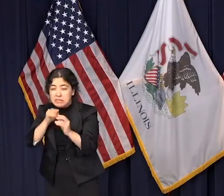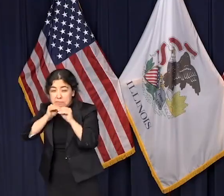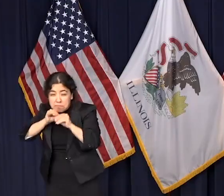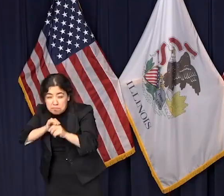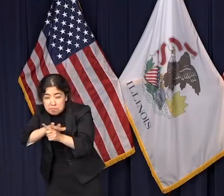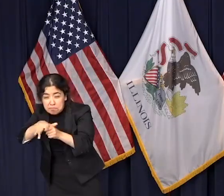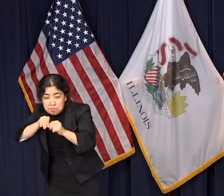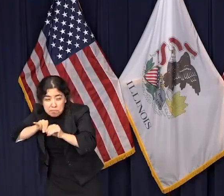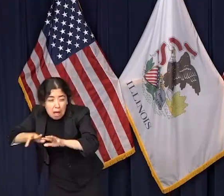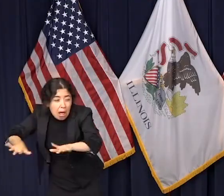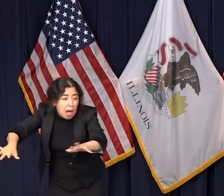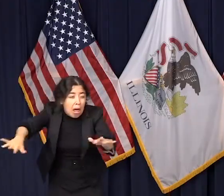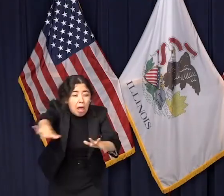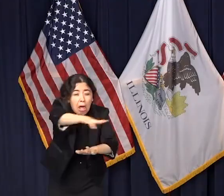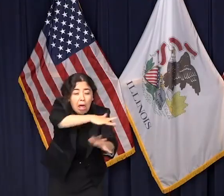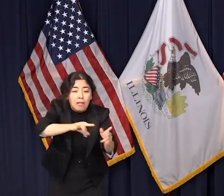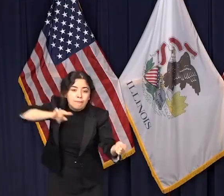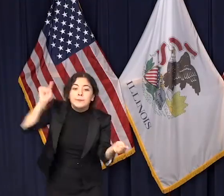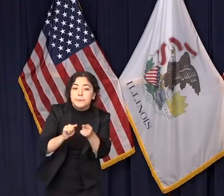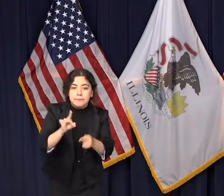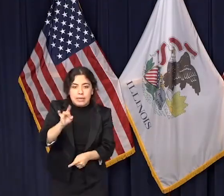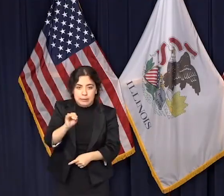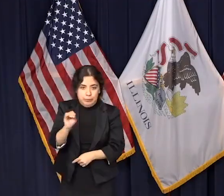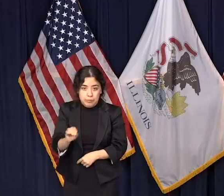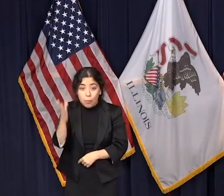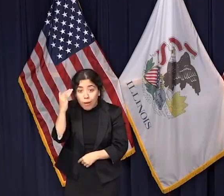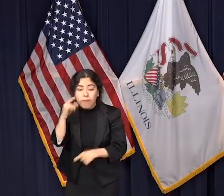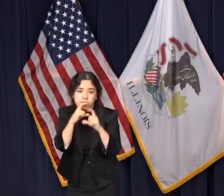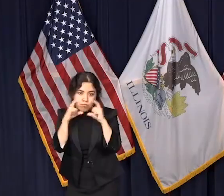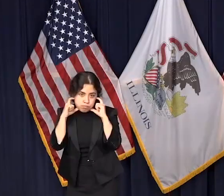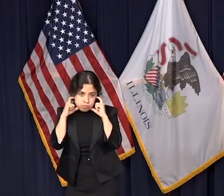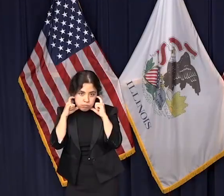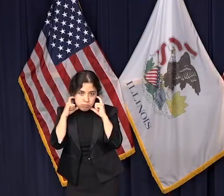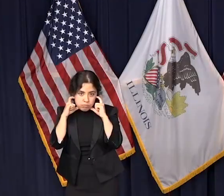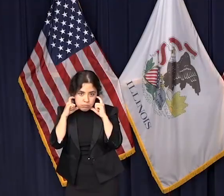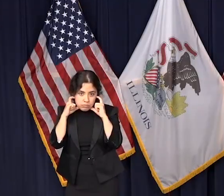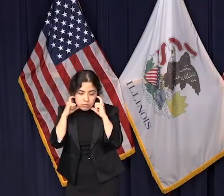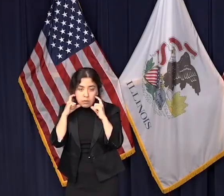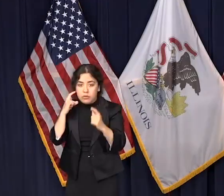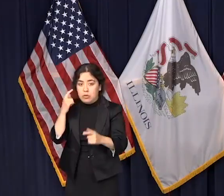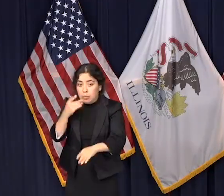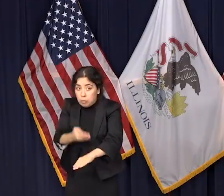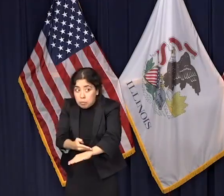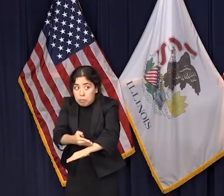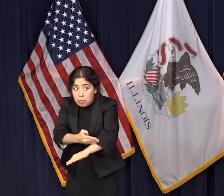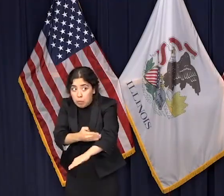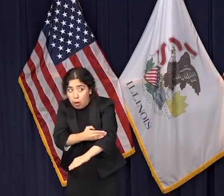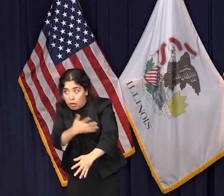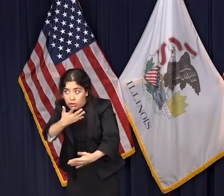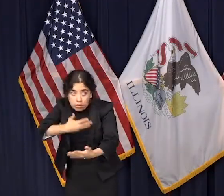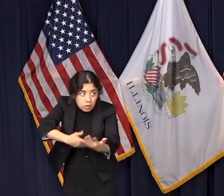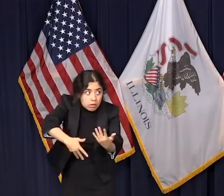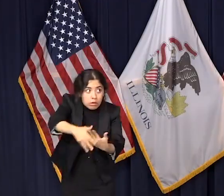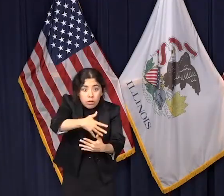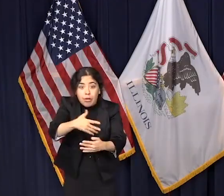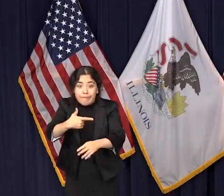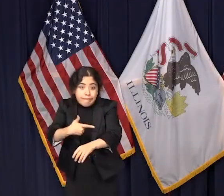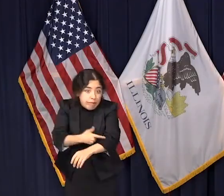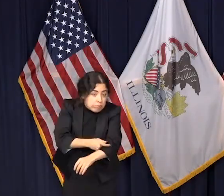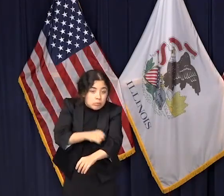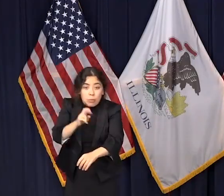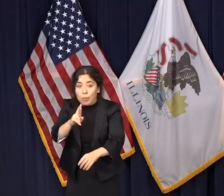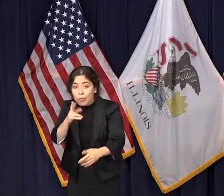that. We are going to get to the end of this. It appears there's progress around vaccines and treatments. And, you know, it may take months,